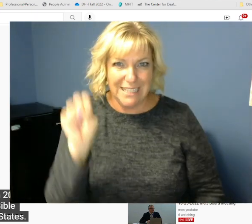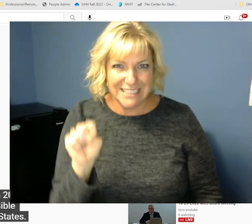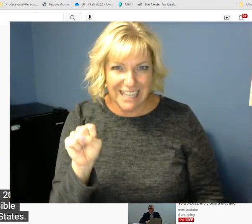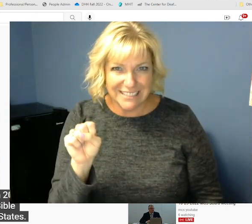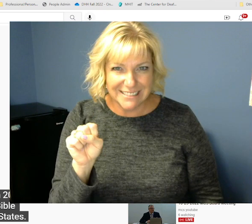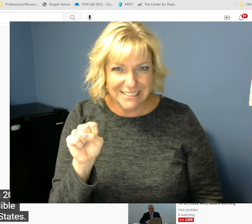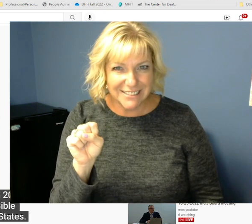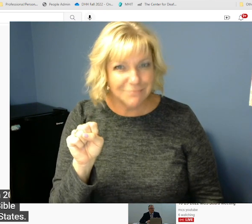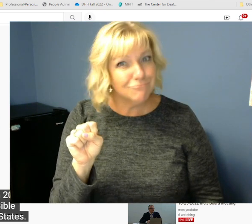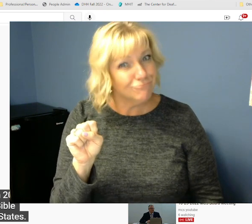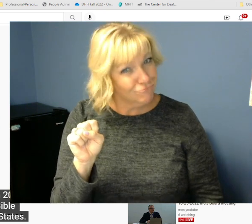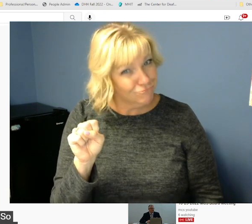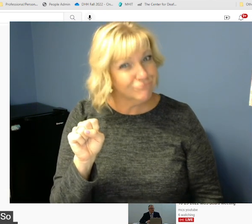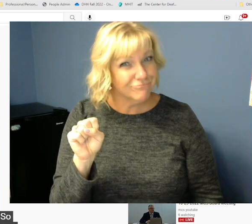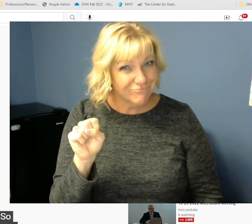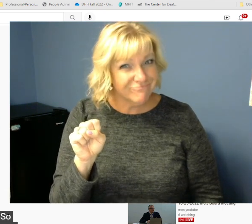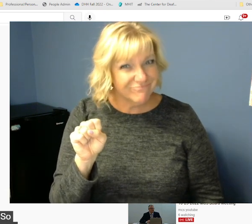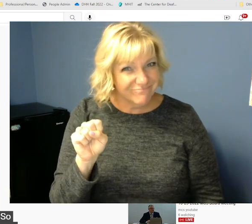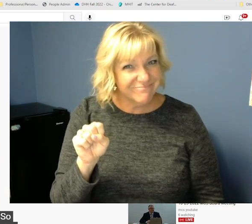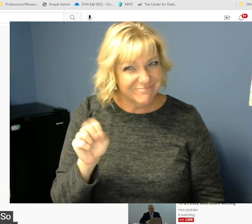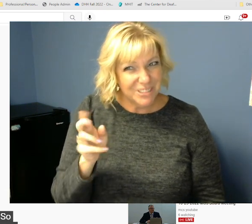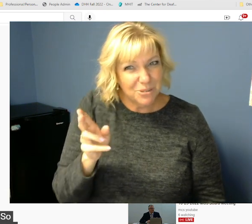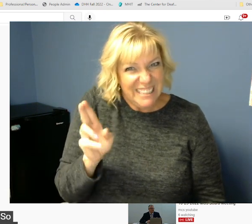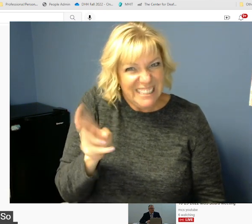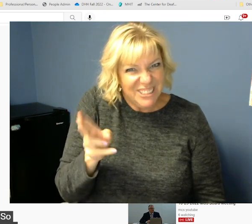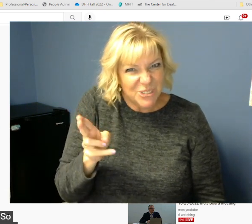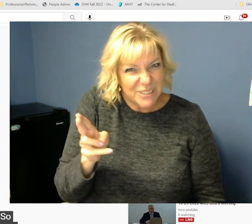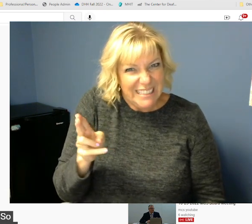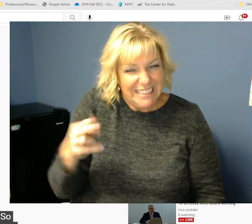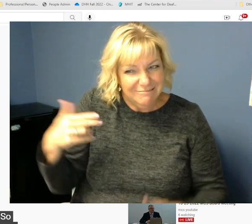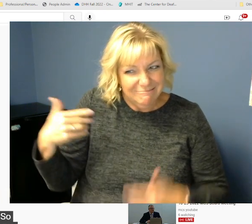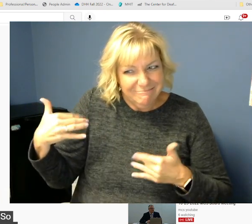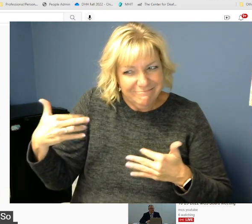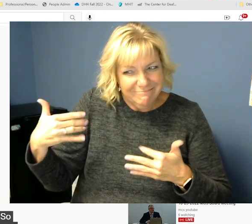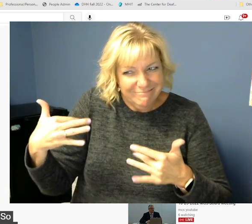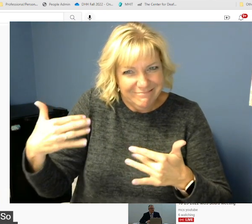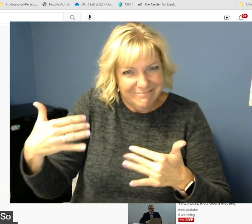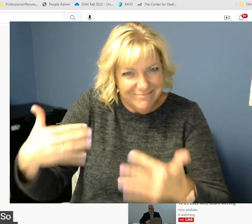cool kind of like circular history there.